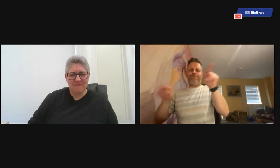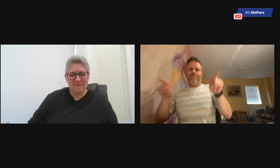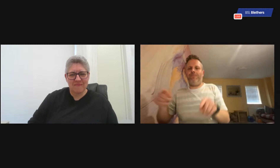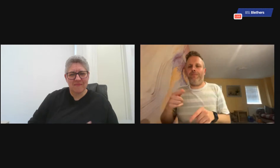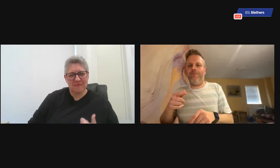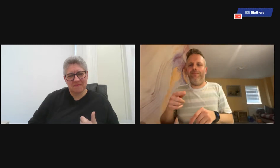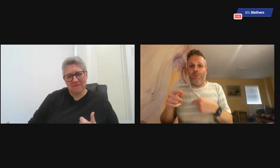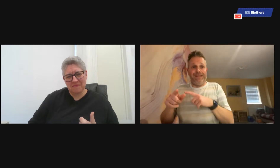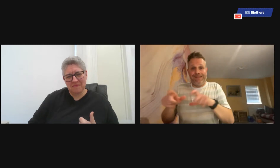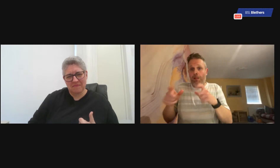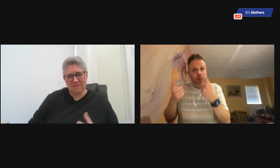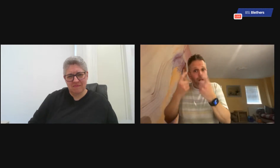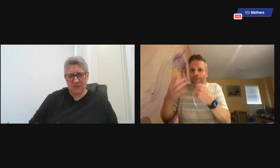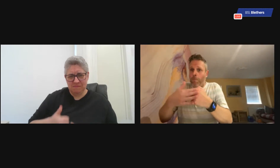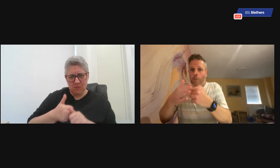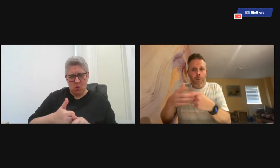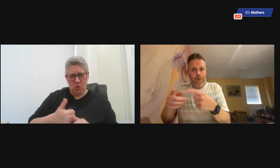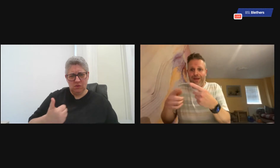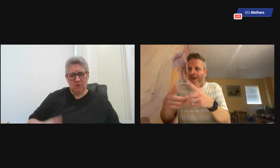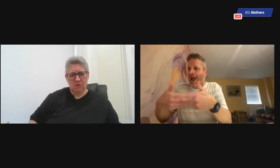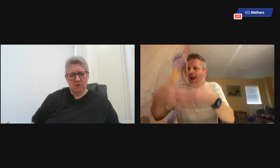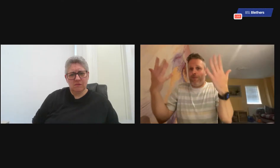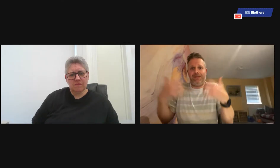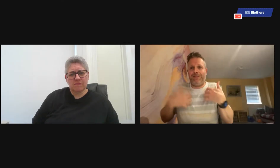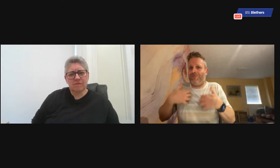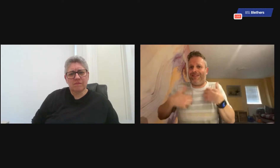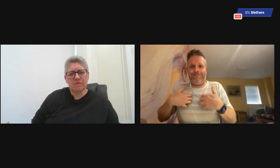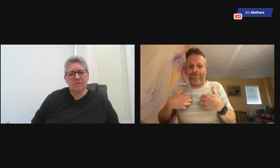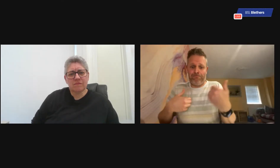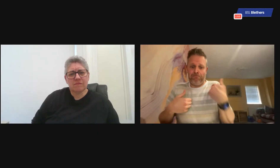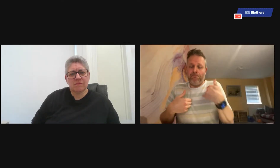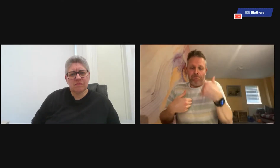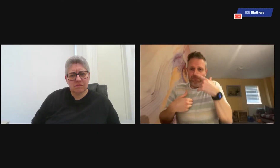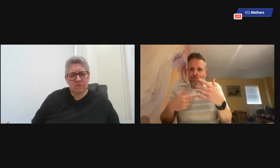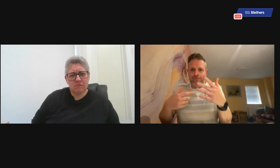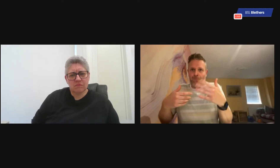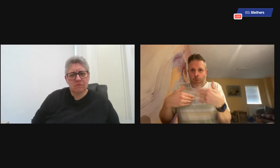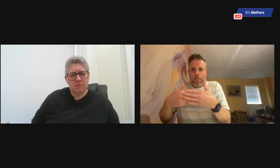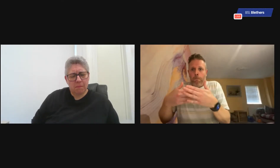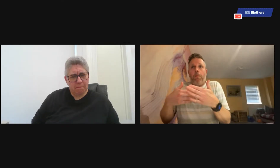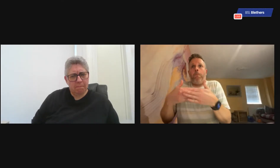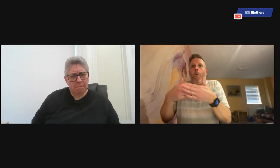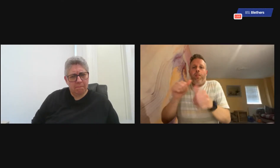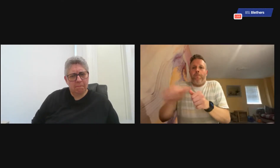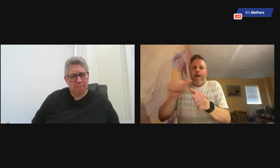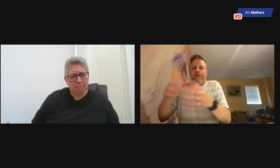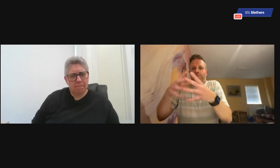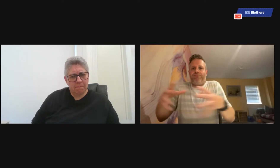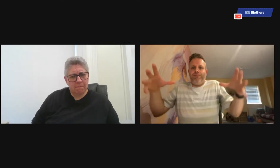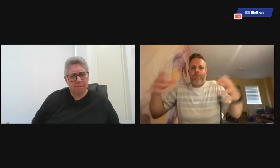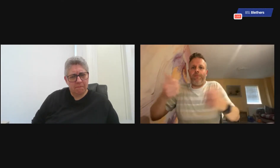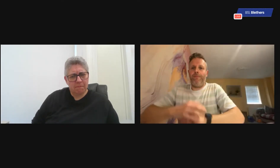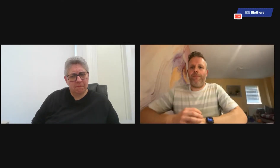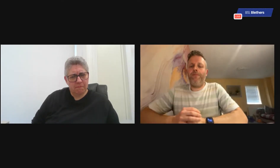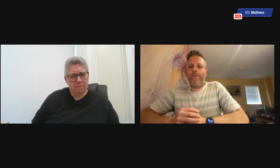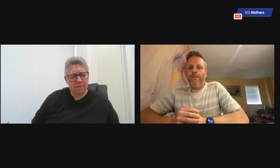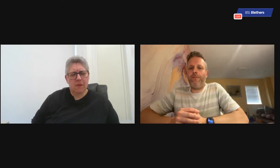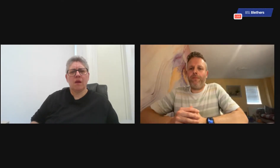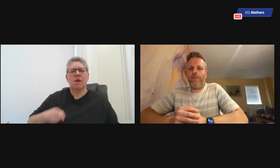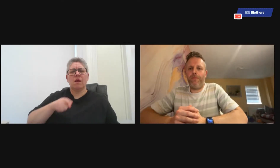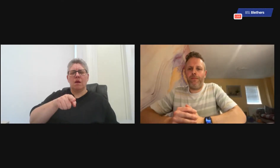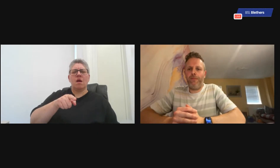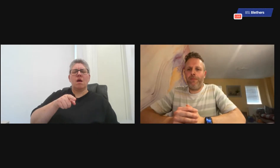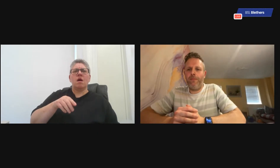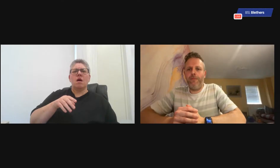to set up, of course. There's a lot to try and learn. And, I think if anybody's interested that is watching this evening, I would say